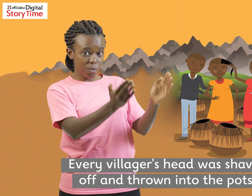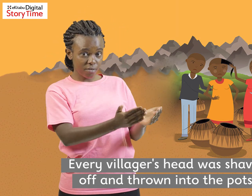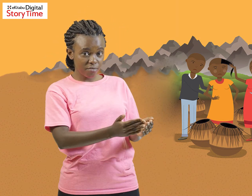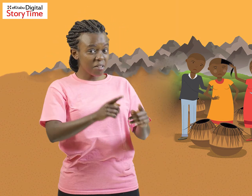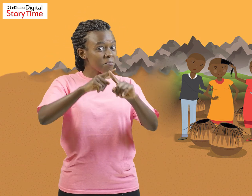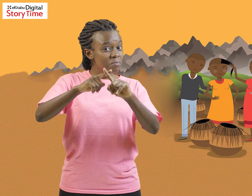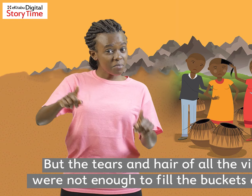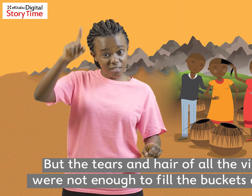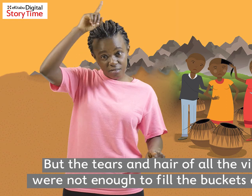pots.